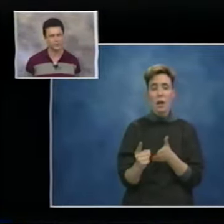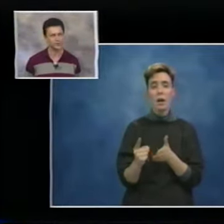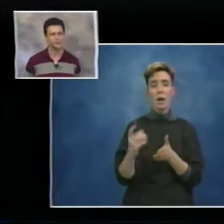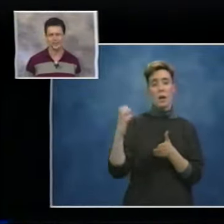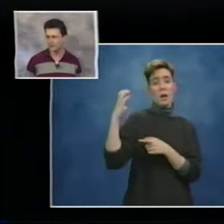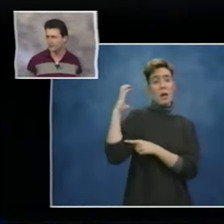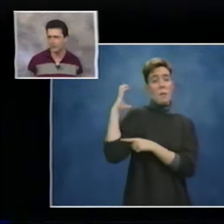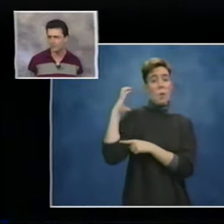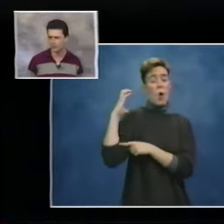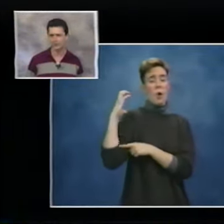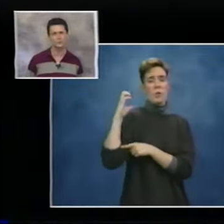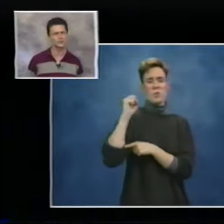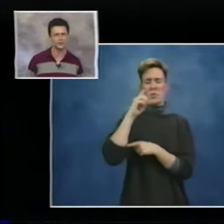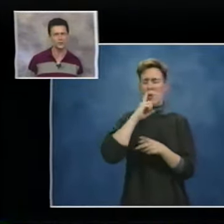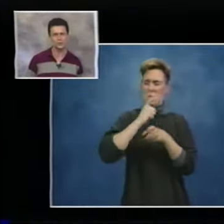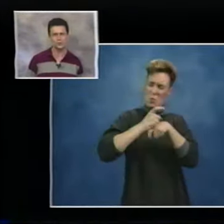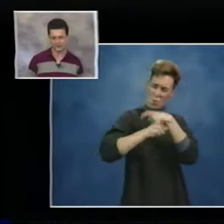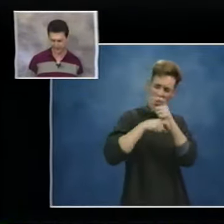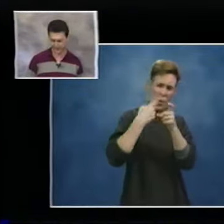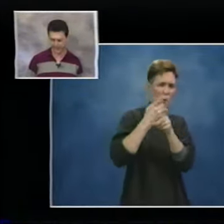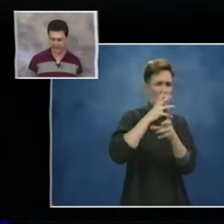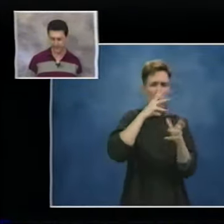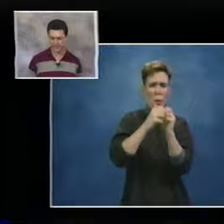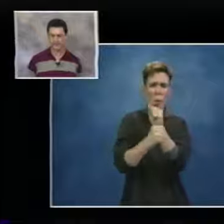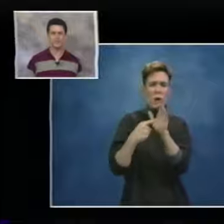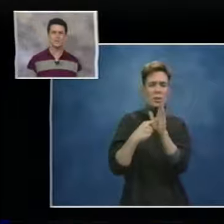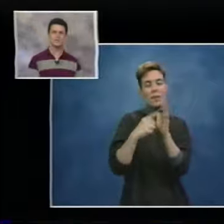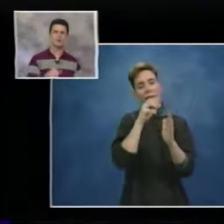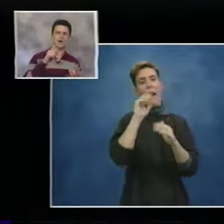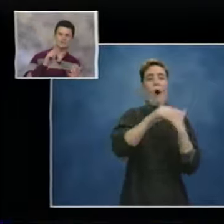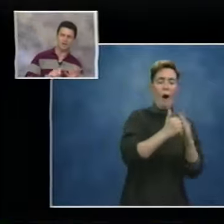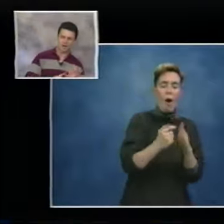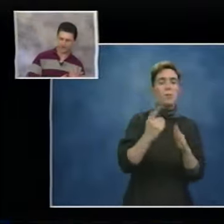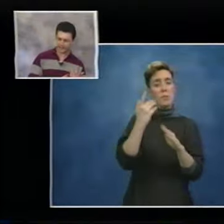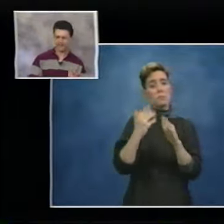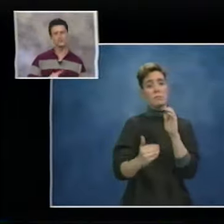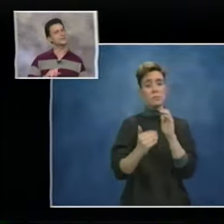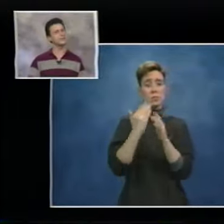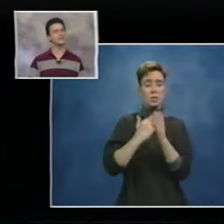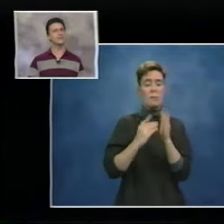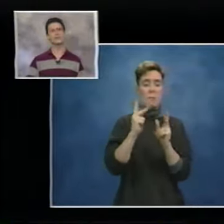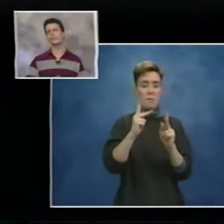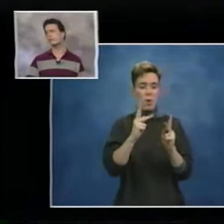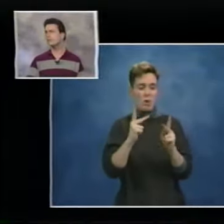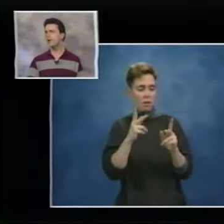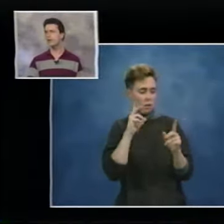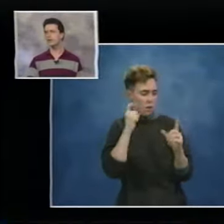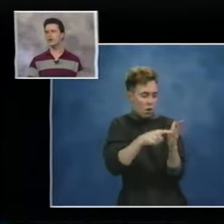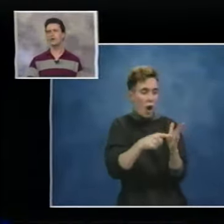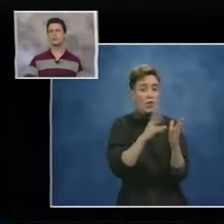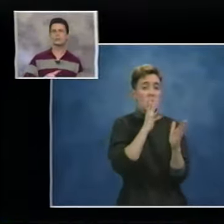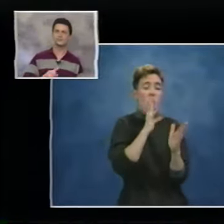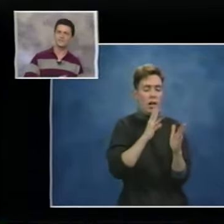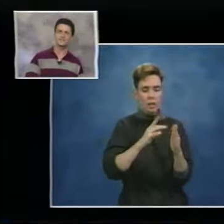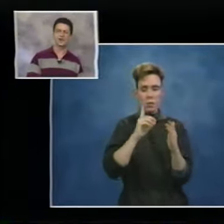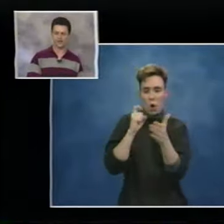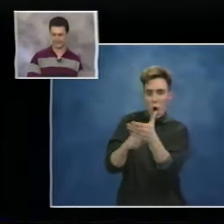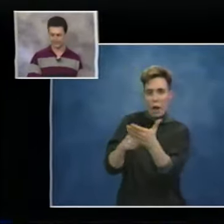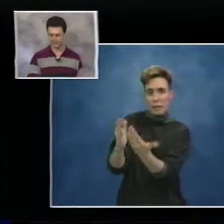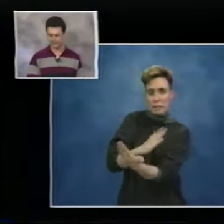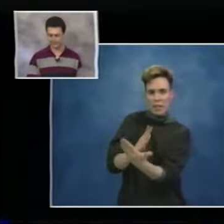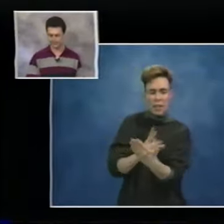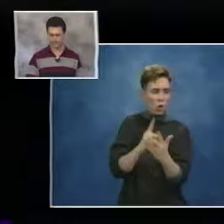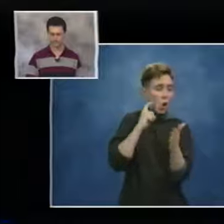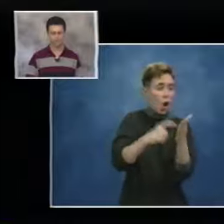all employers, but some employers were so cruel at times that people caught talking, singing, or smoking would receive